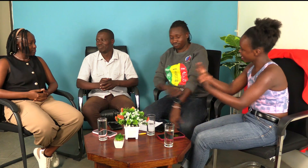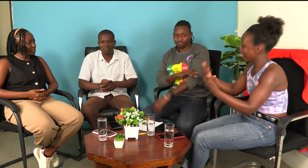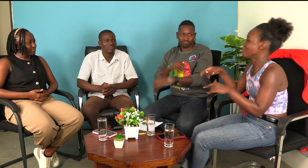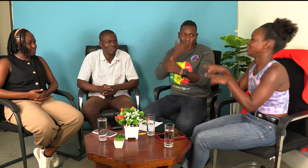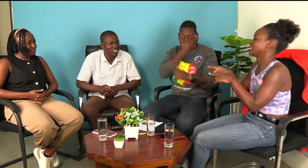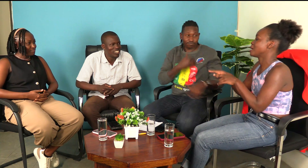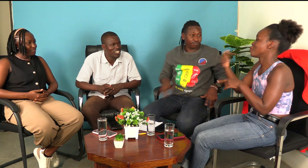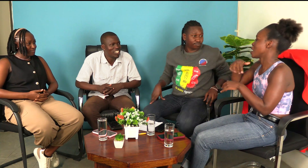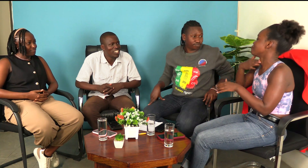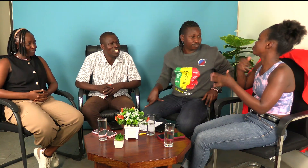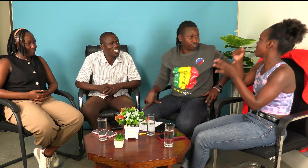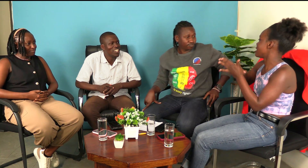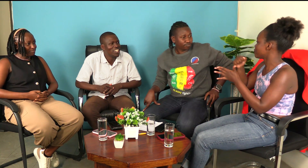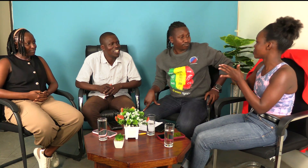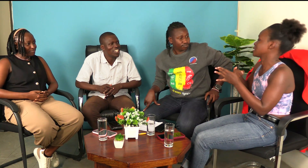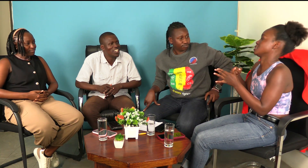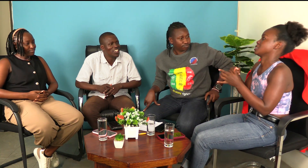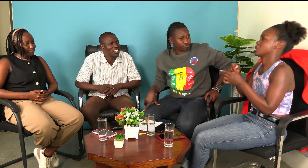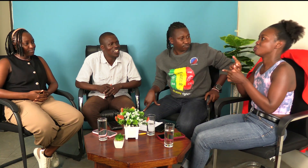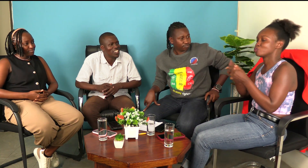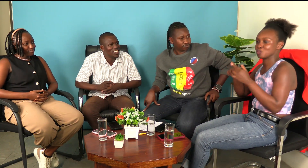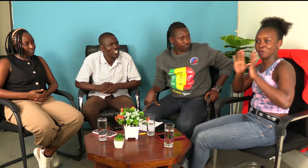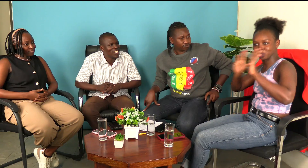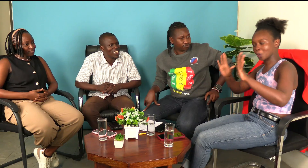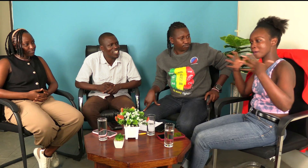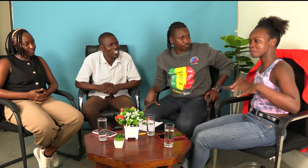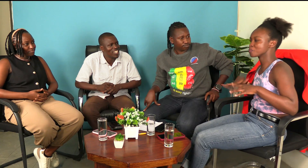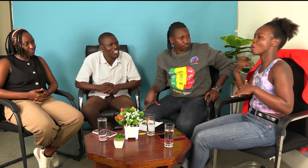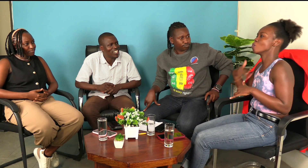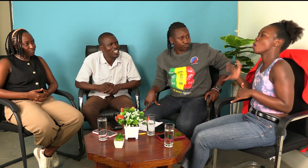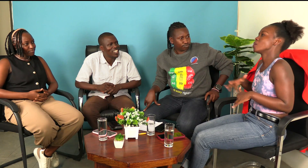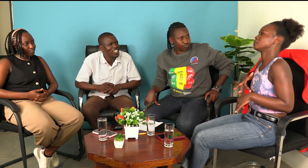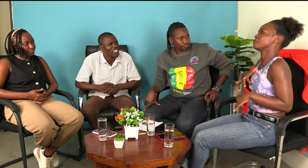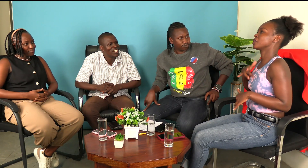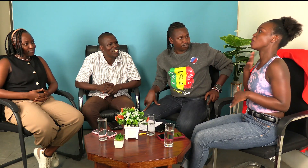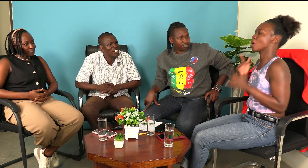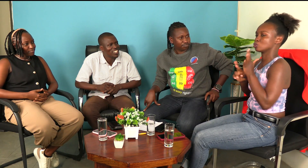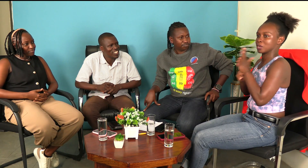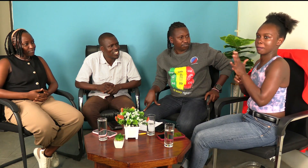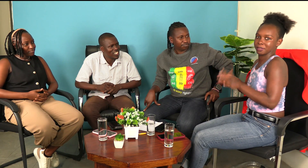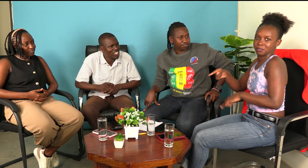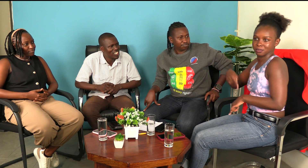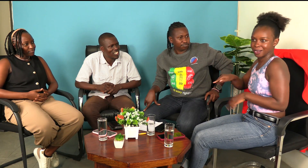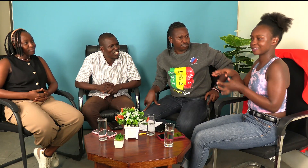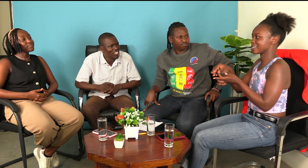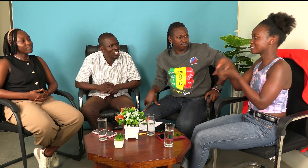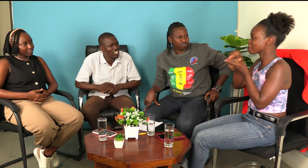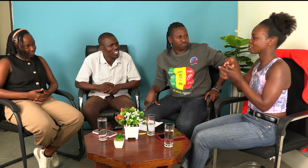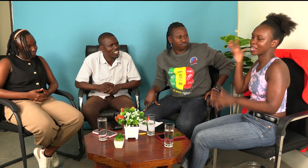rights. Now, I also think we need to lobby and stop these people who are saying